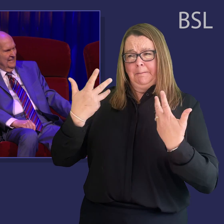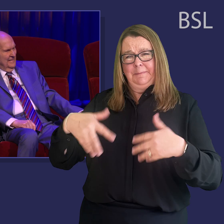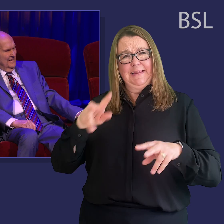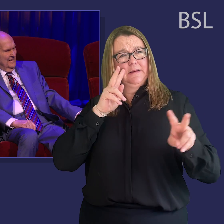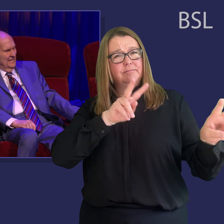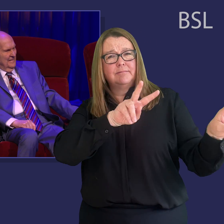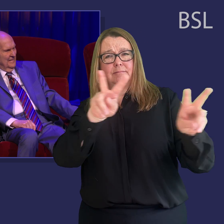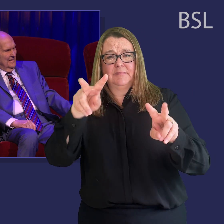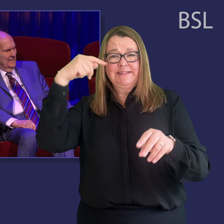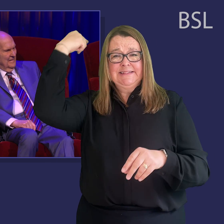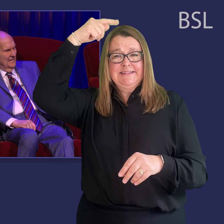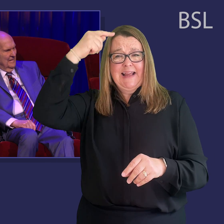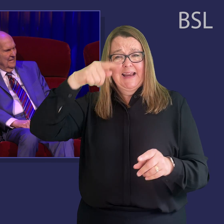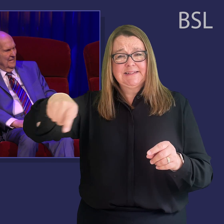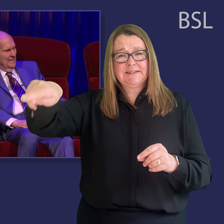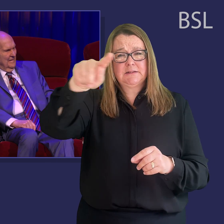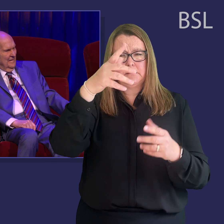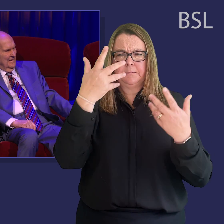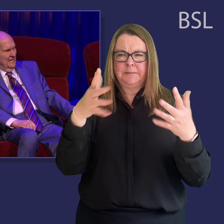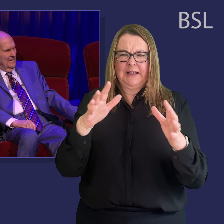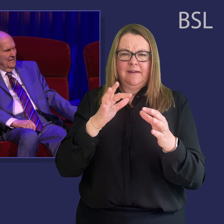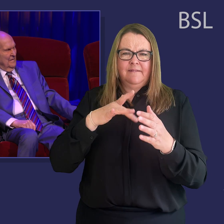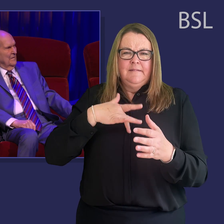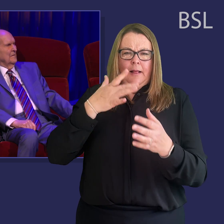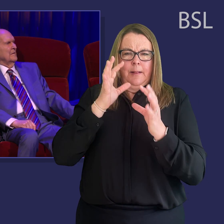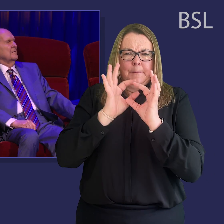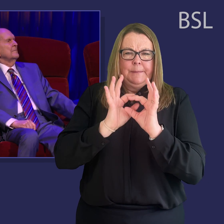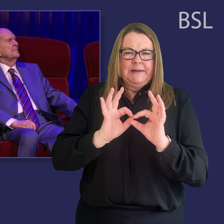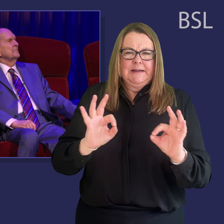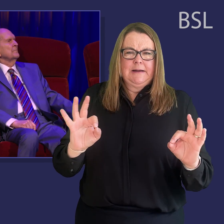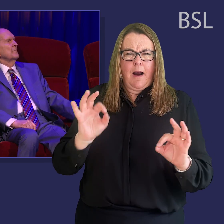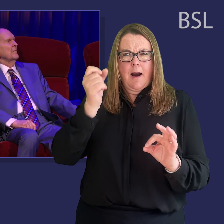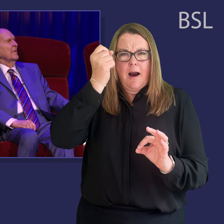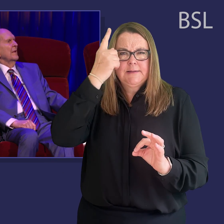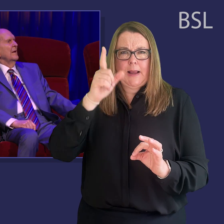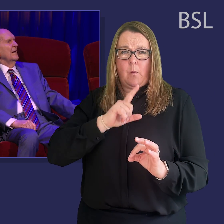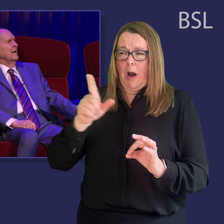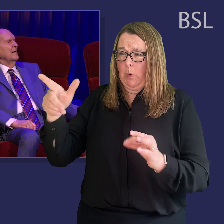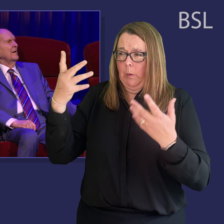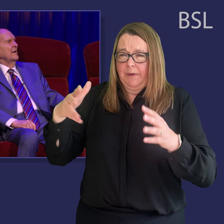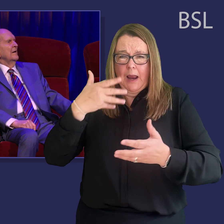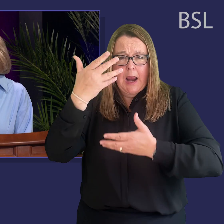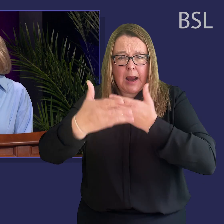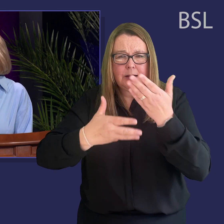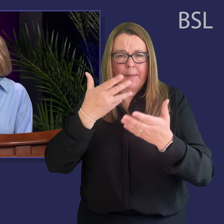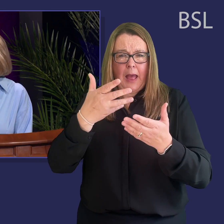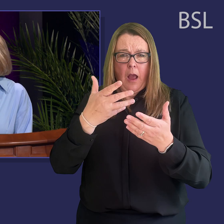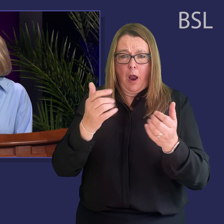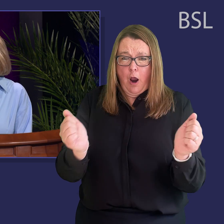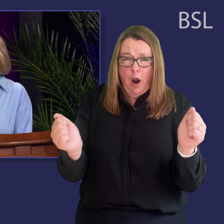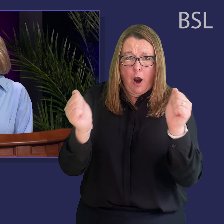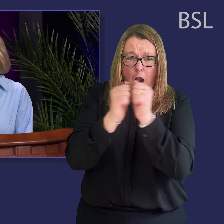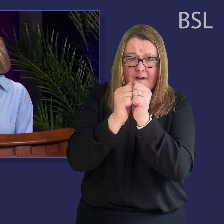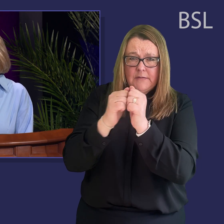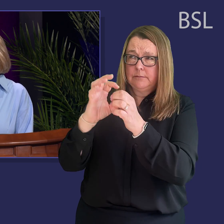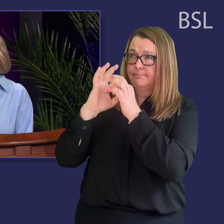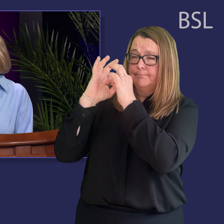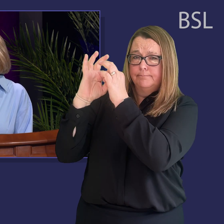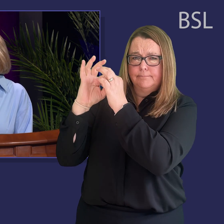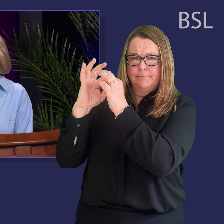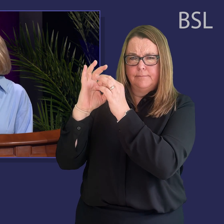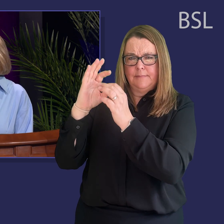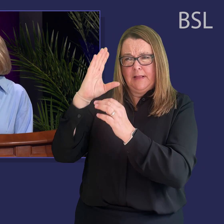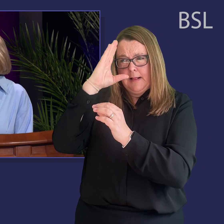defies understanding and can only be explained by covenant confidence, that special kind of